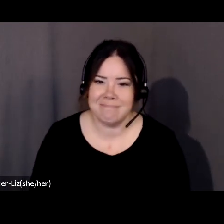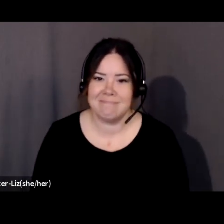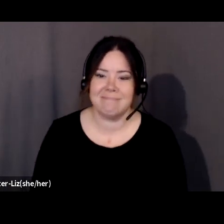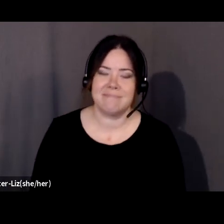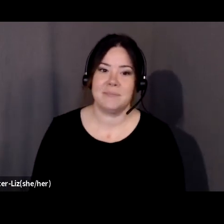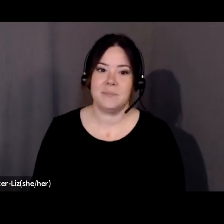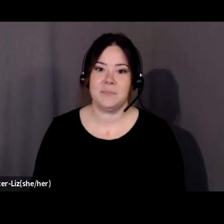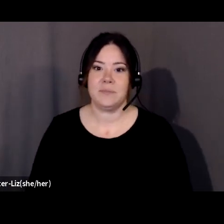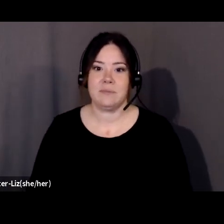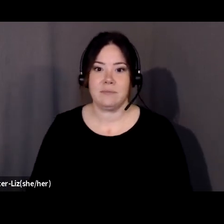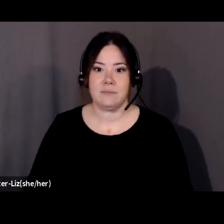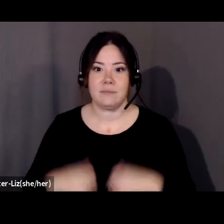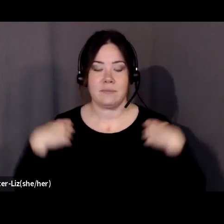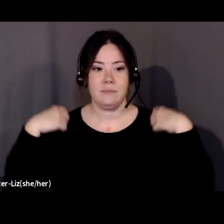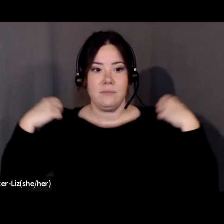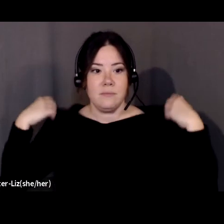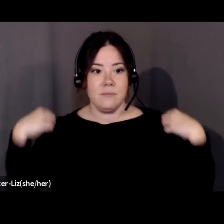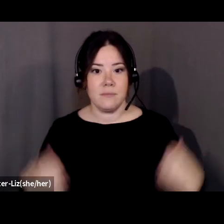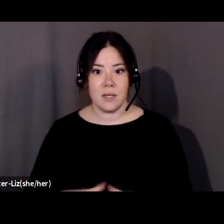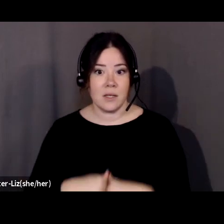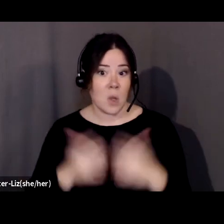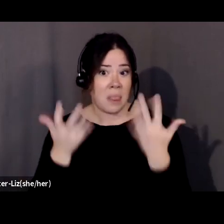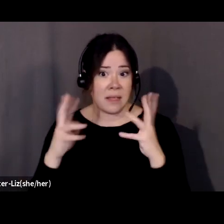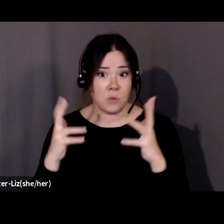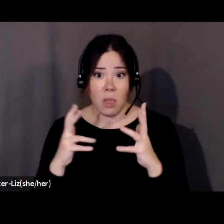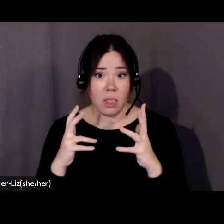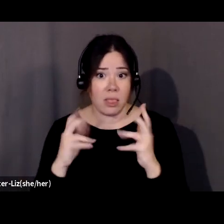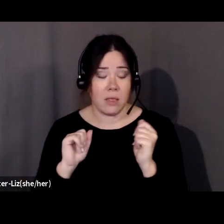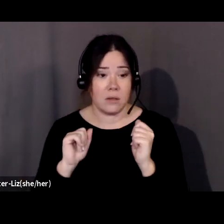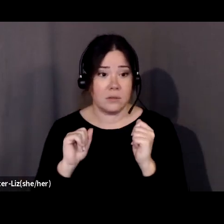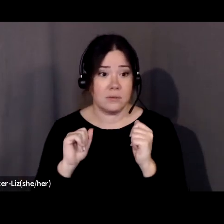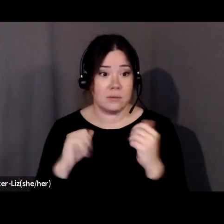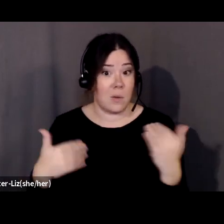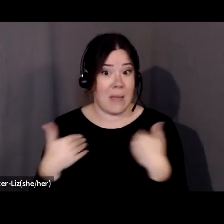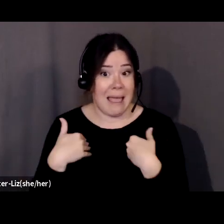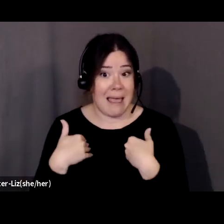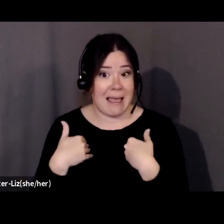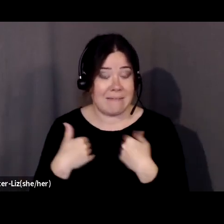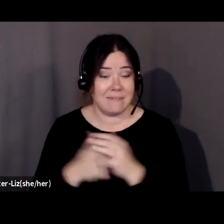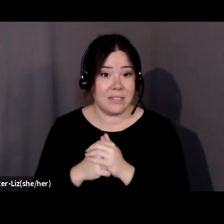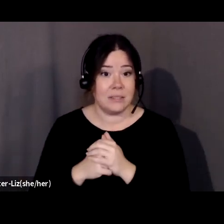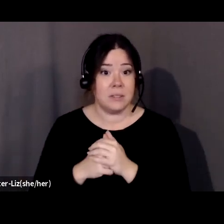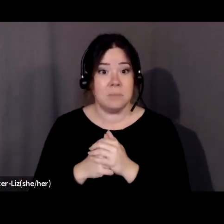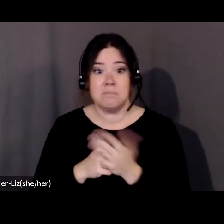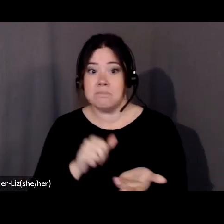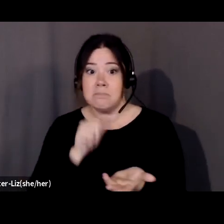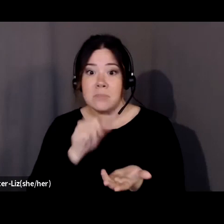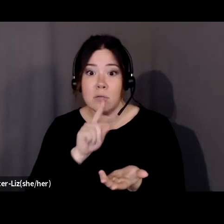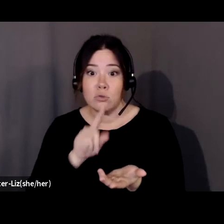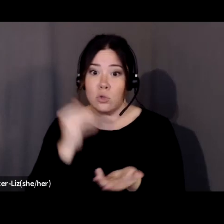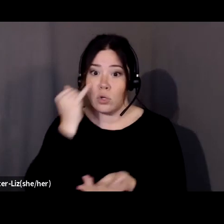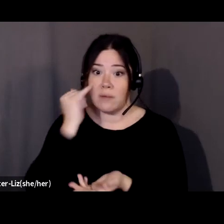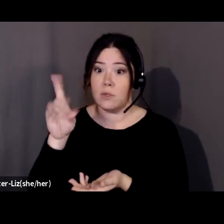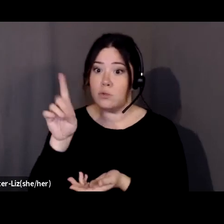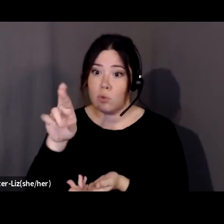So that is all we have here. I don't know if Dory